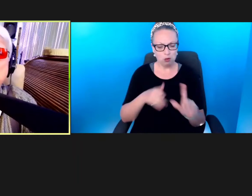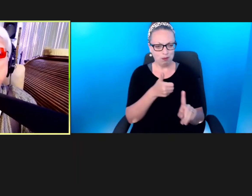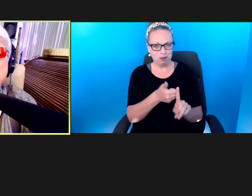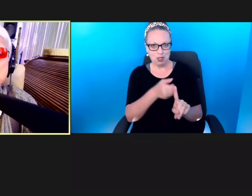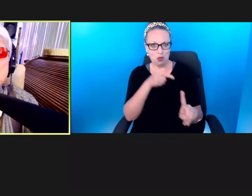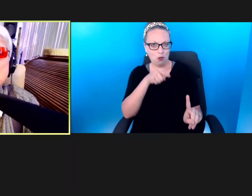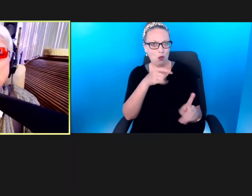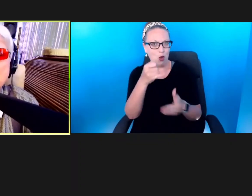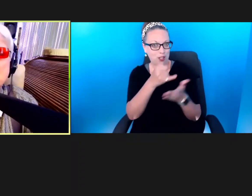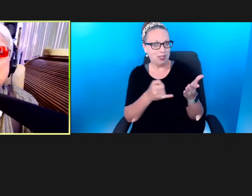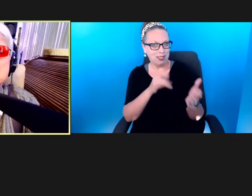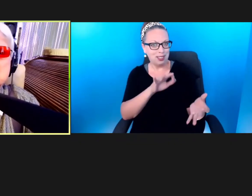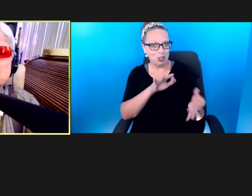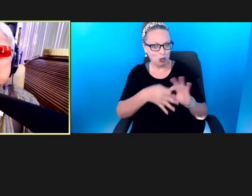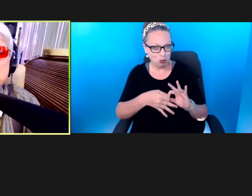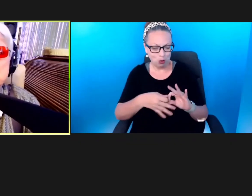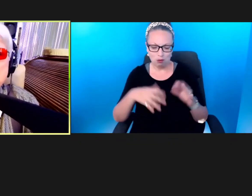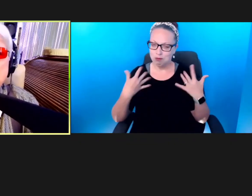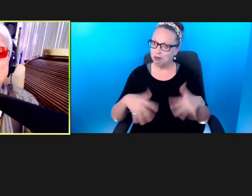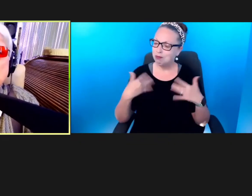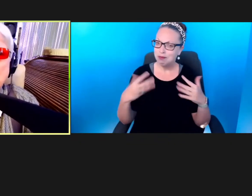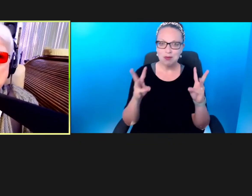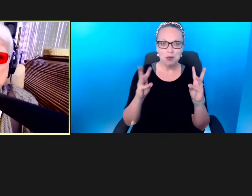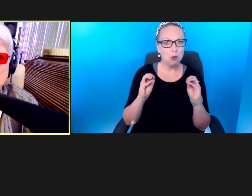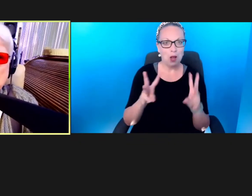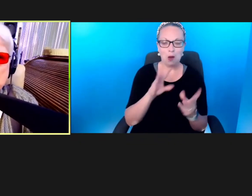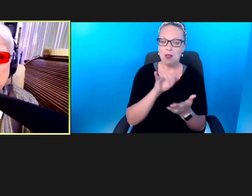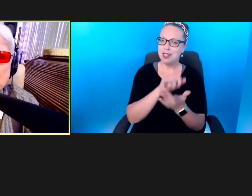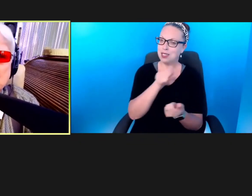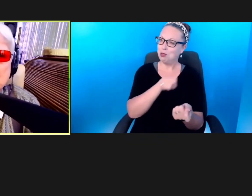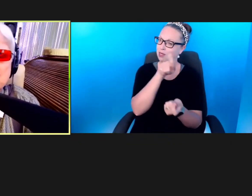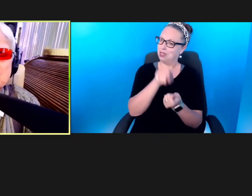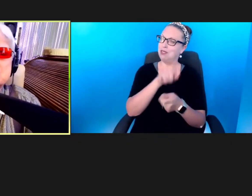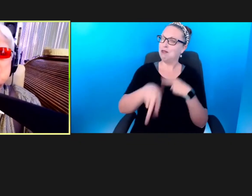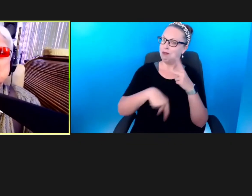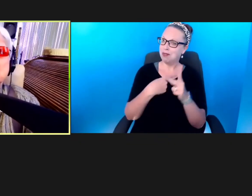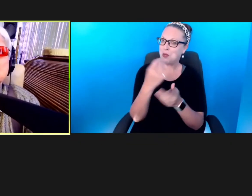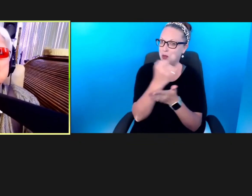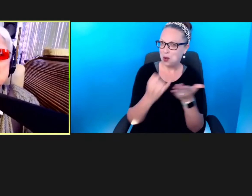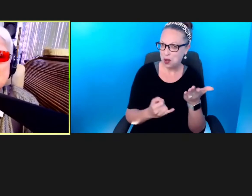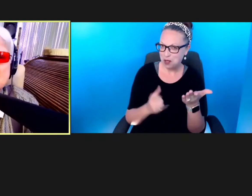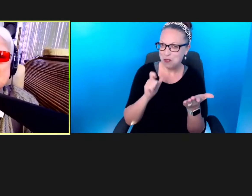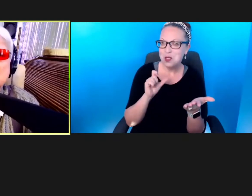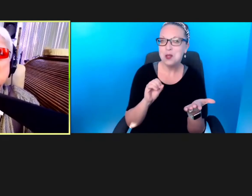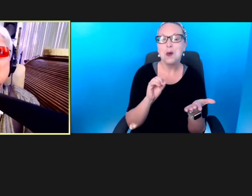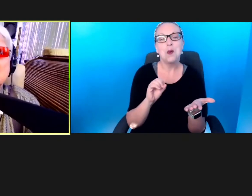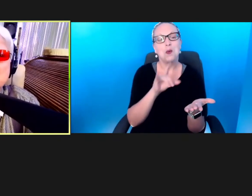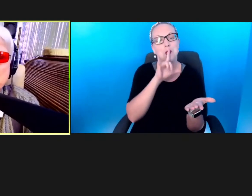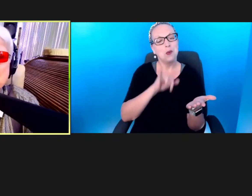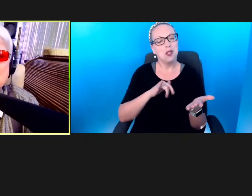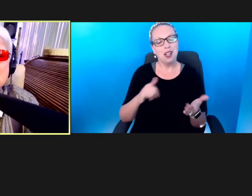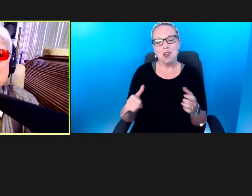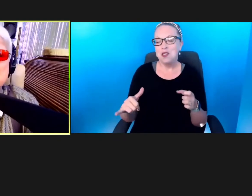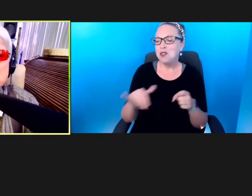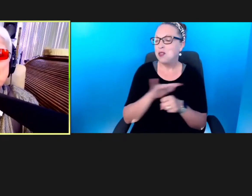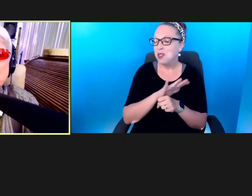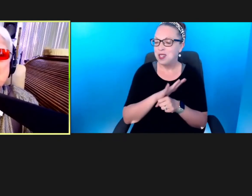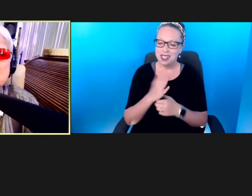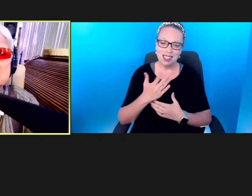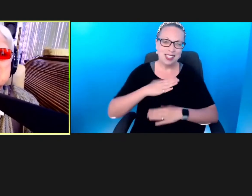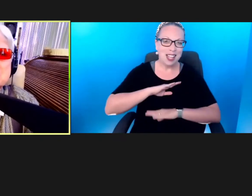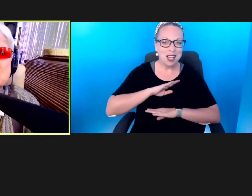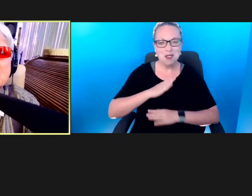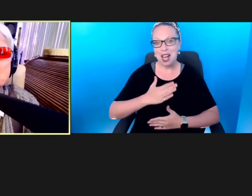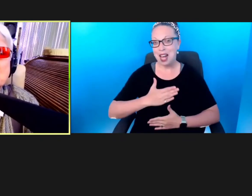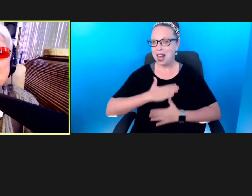artistic interpreters, and it is a particular art form, and we are so entirely pleased, jumping